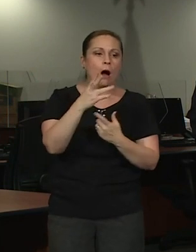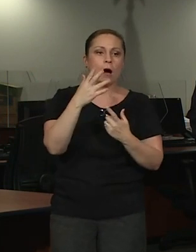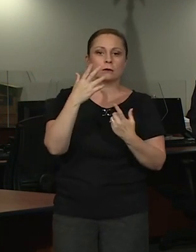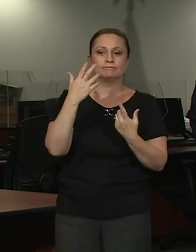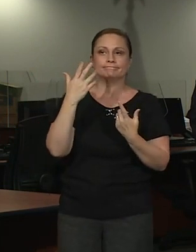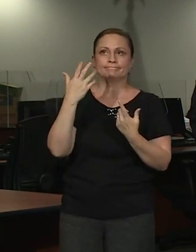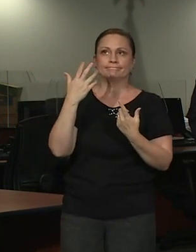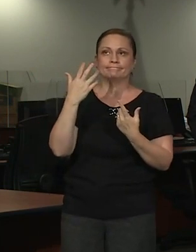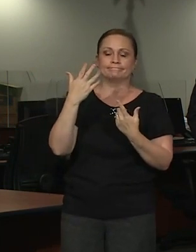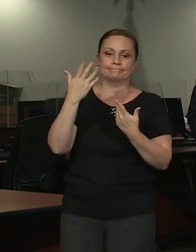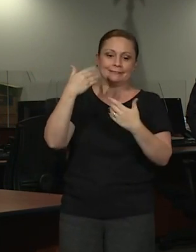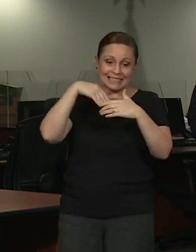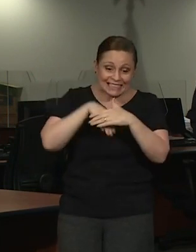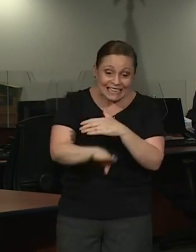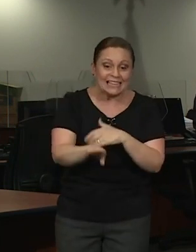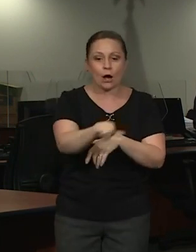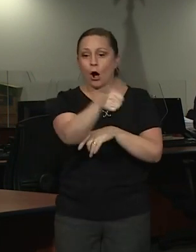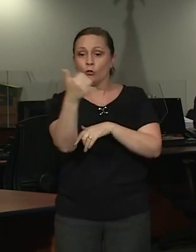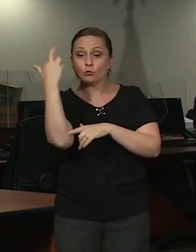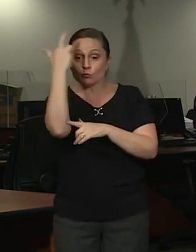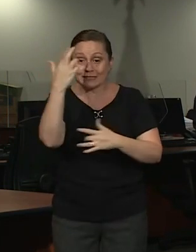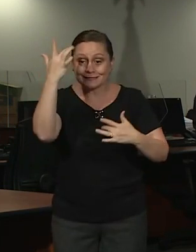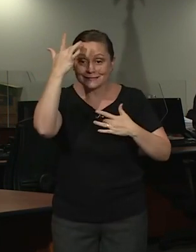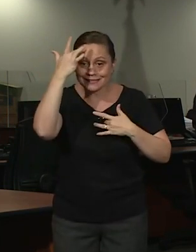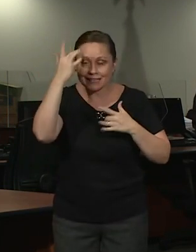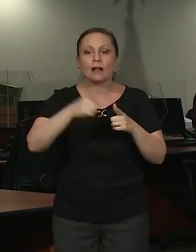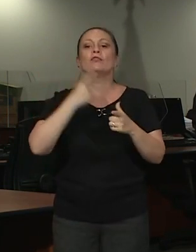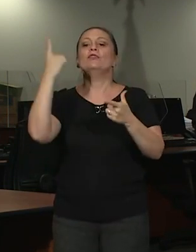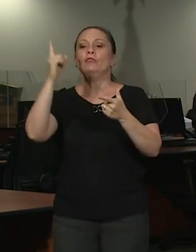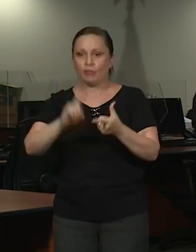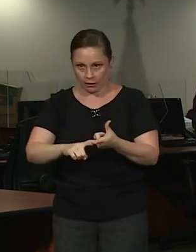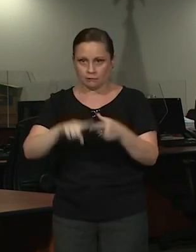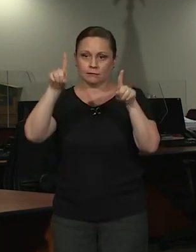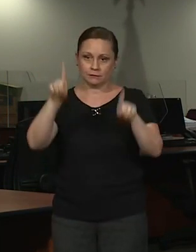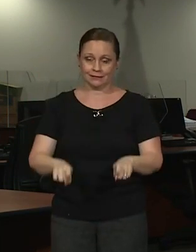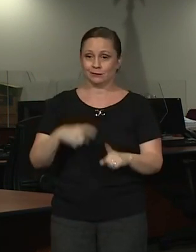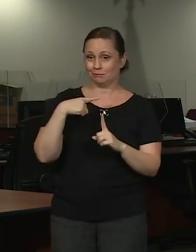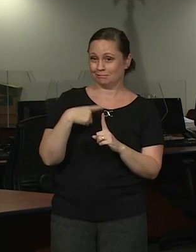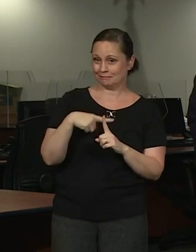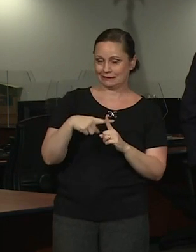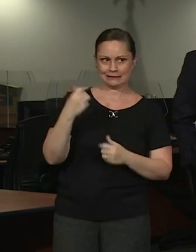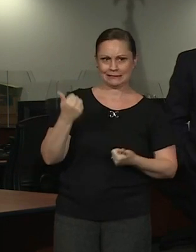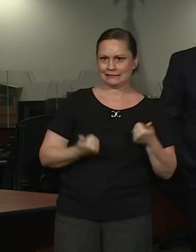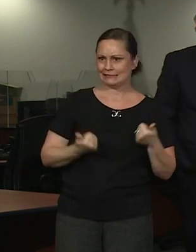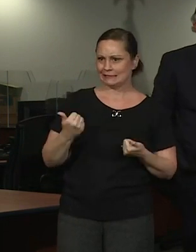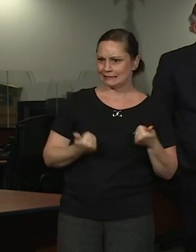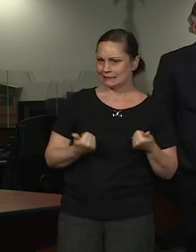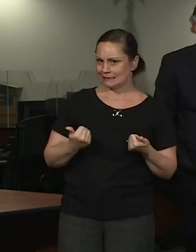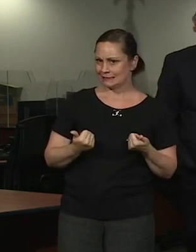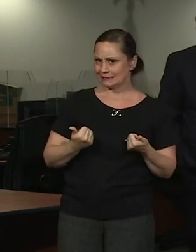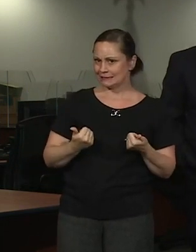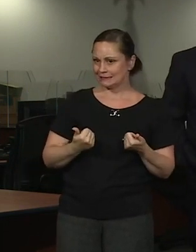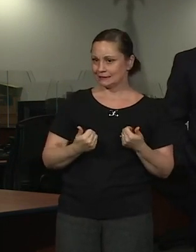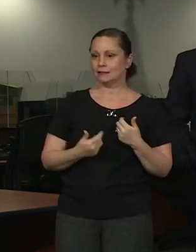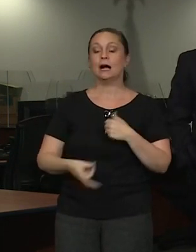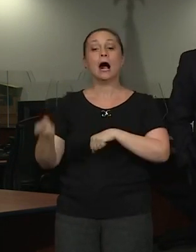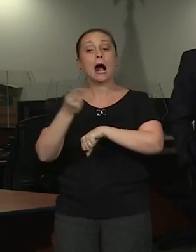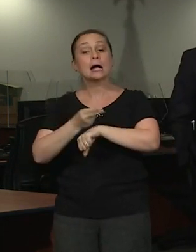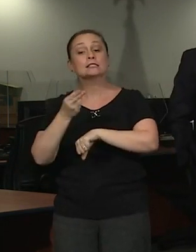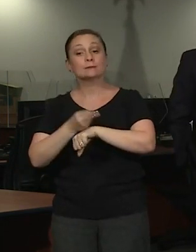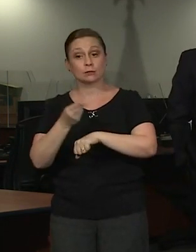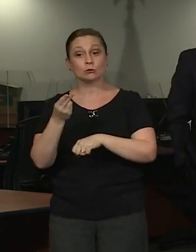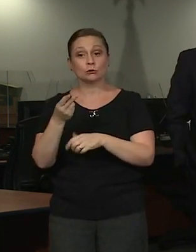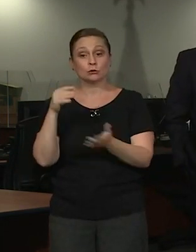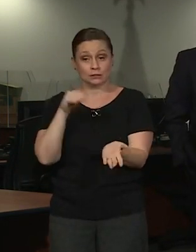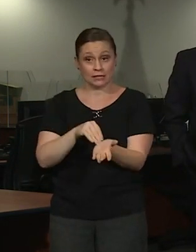they're in there for something else and test positive for COVID? So hospitalizations are confirmed, that we report are confirmed